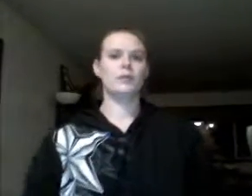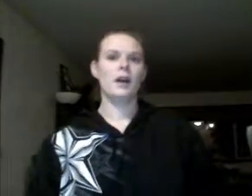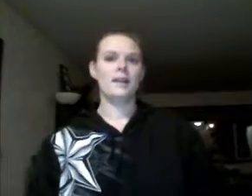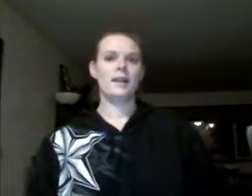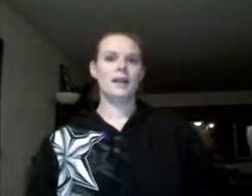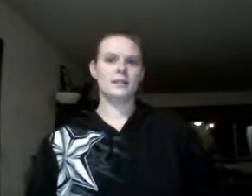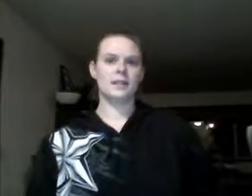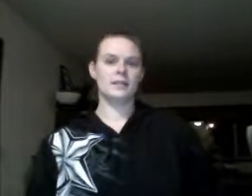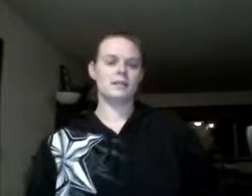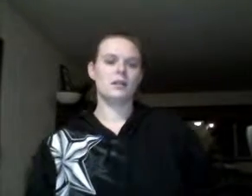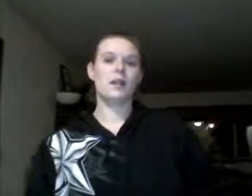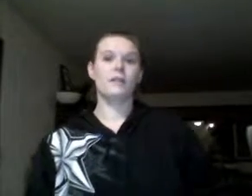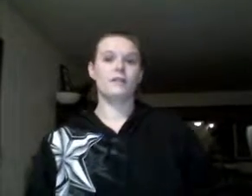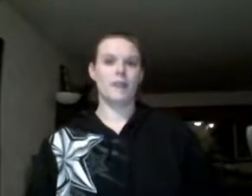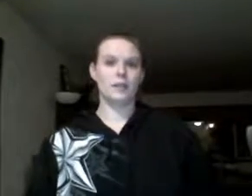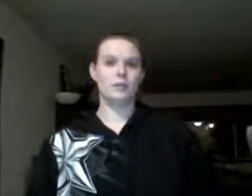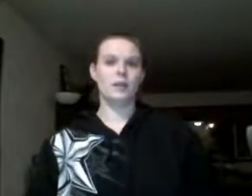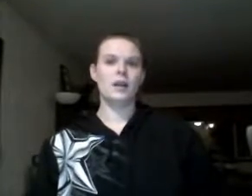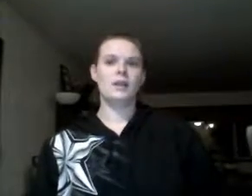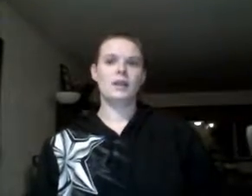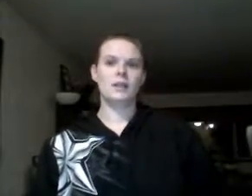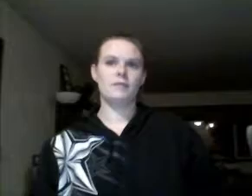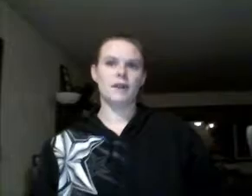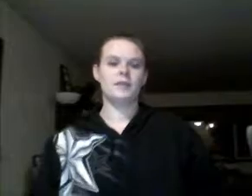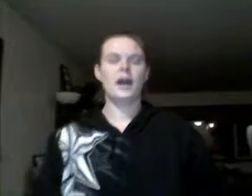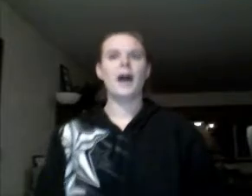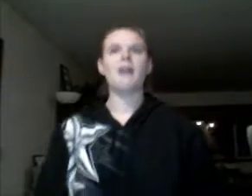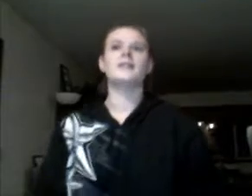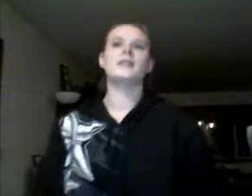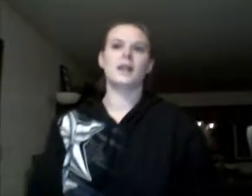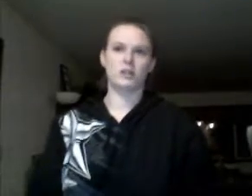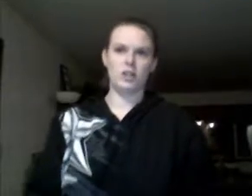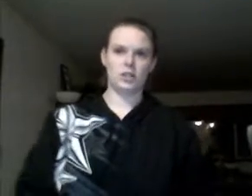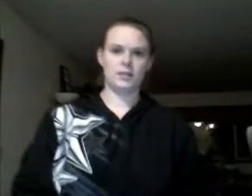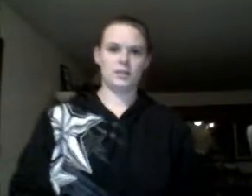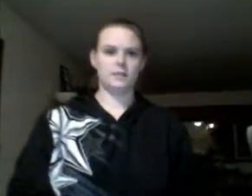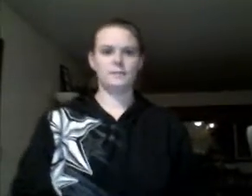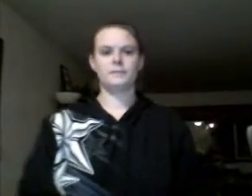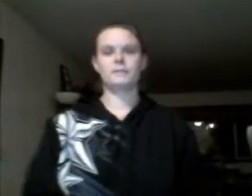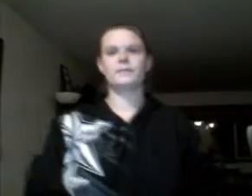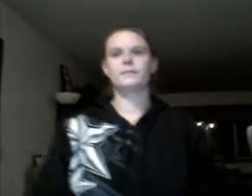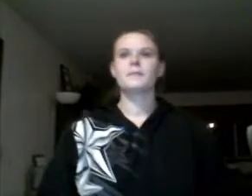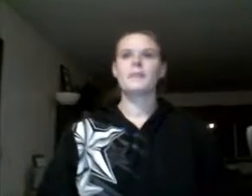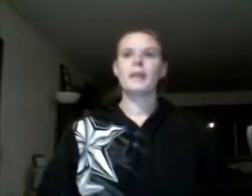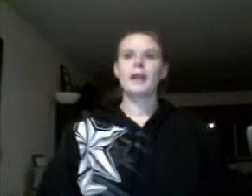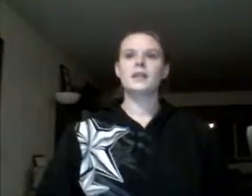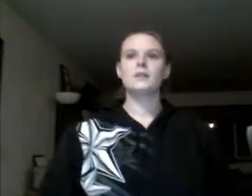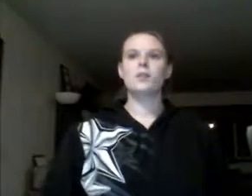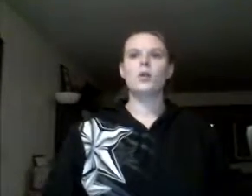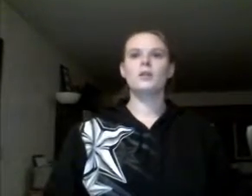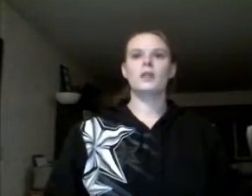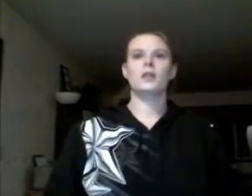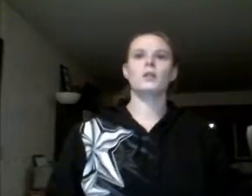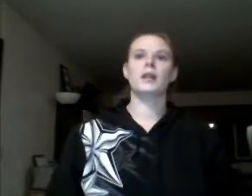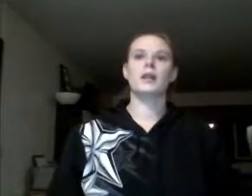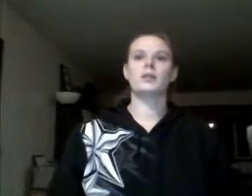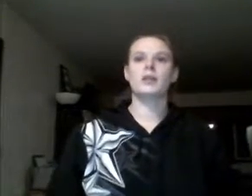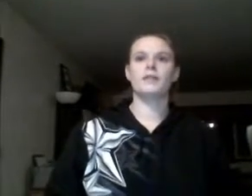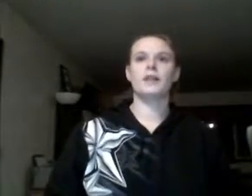the guest list, the venue, the invites, and the decorations. It is important that you allow yourself enough time